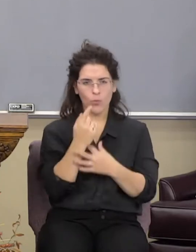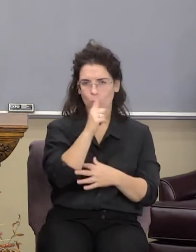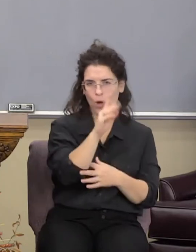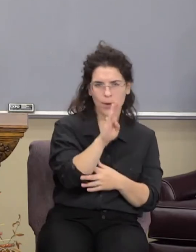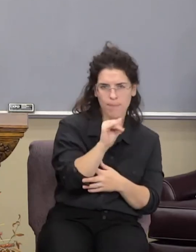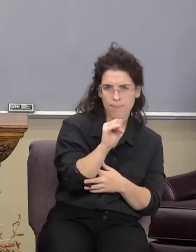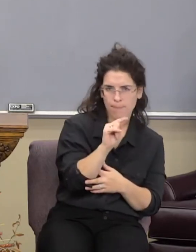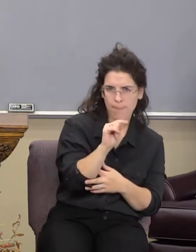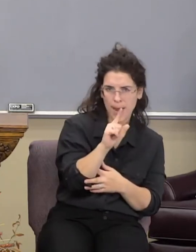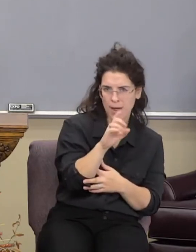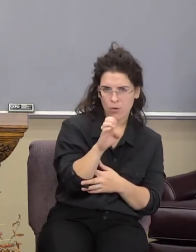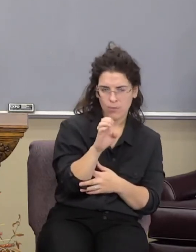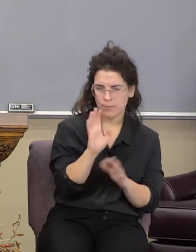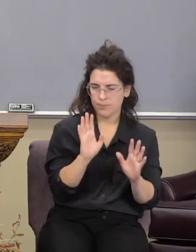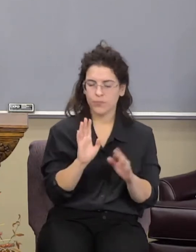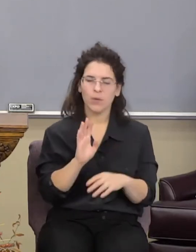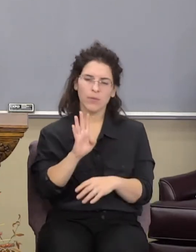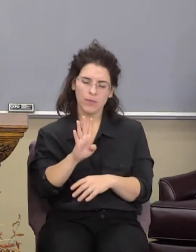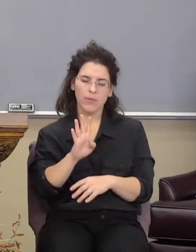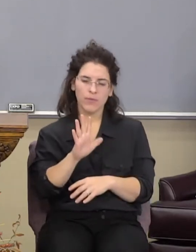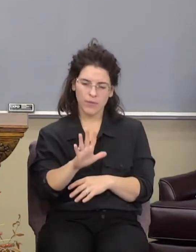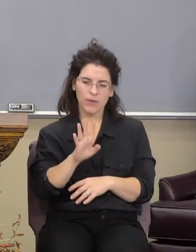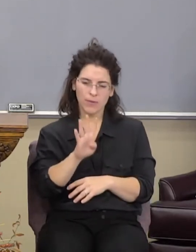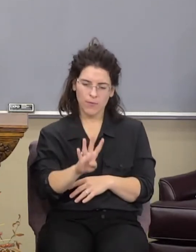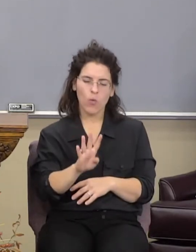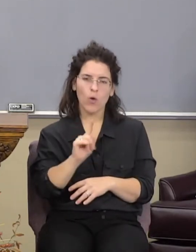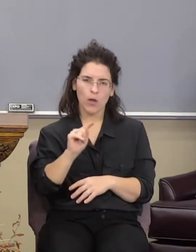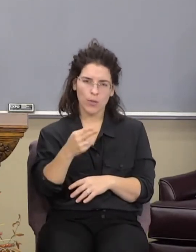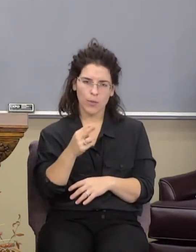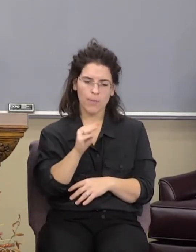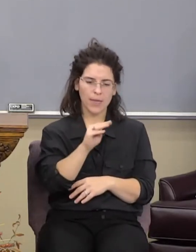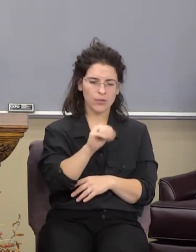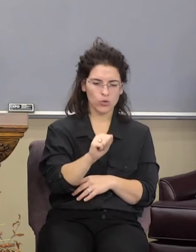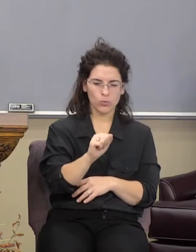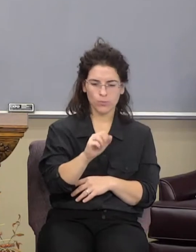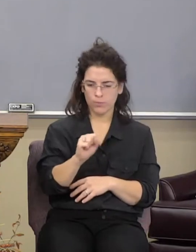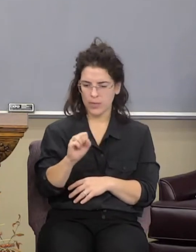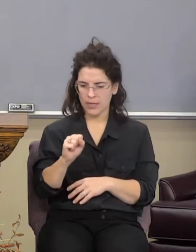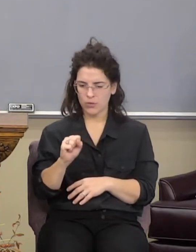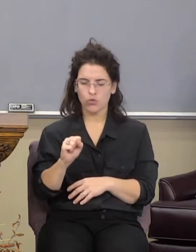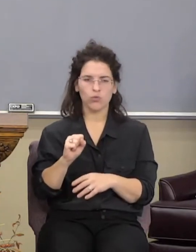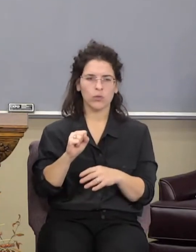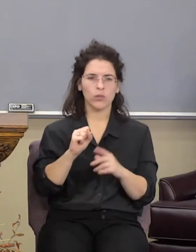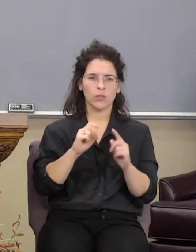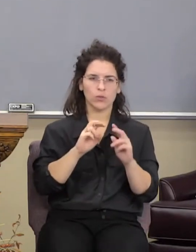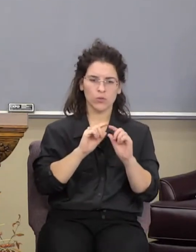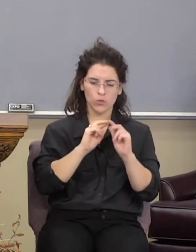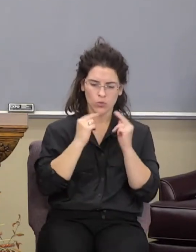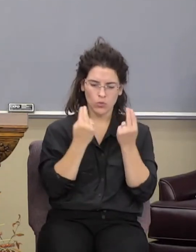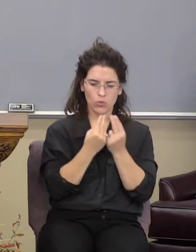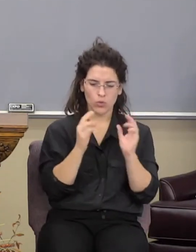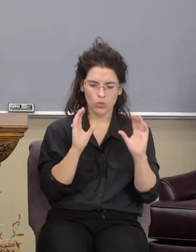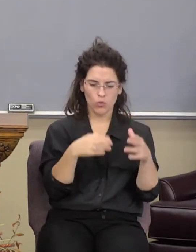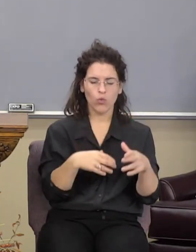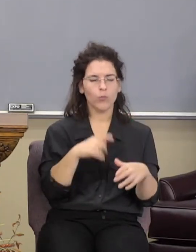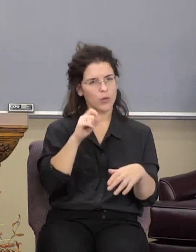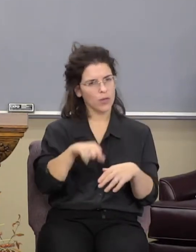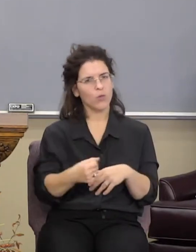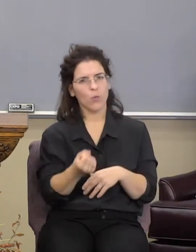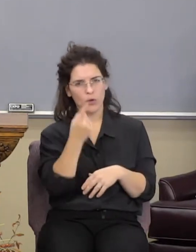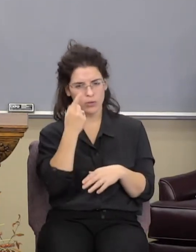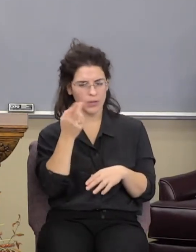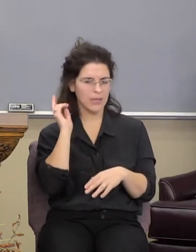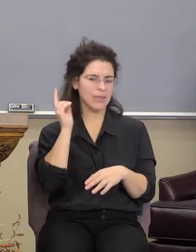the 54th Massachusetts Regiment? You've got to understand something about the history of that